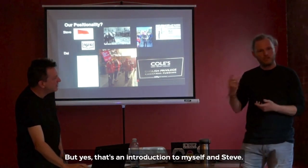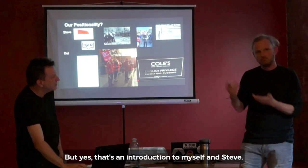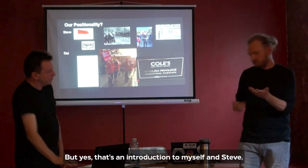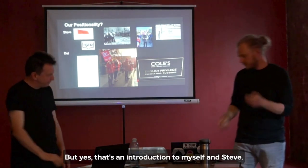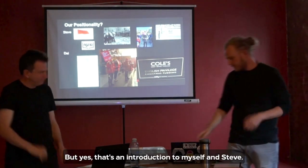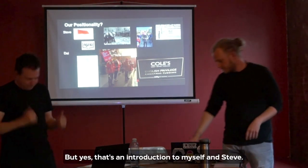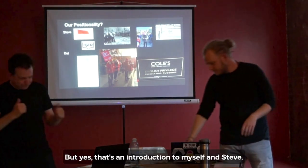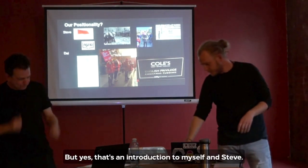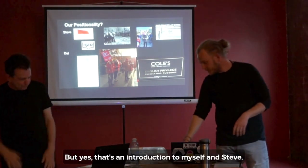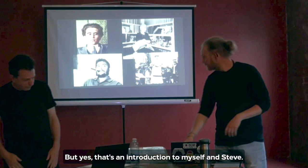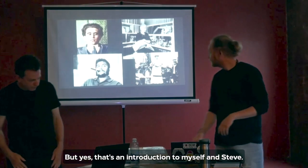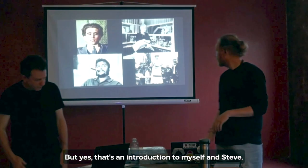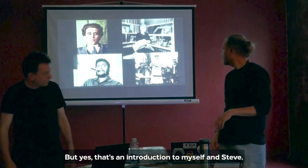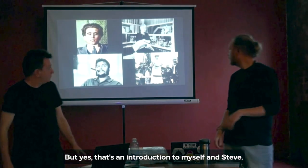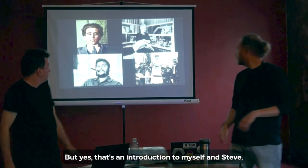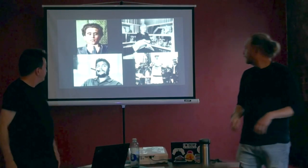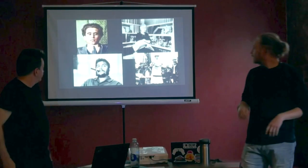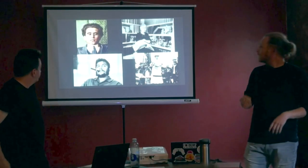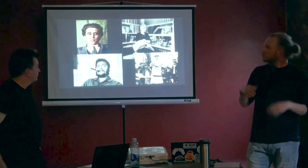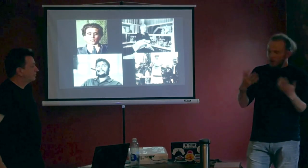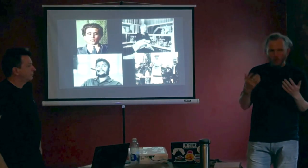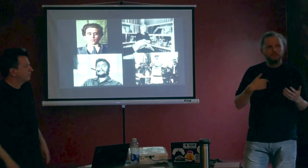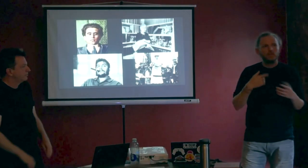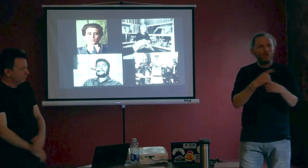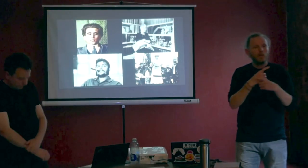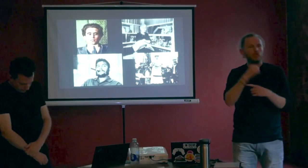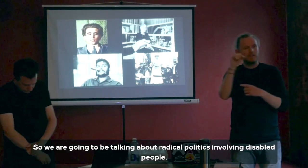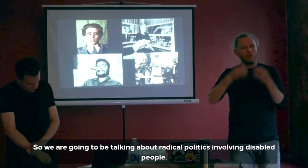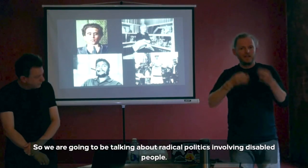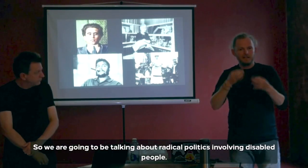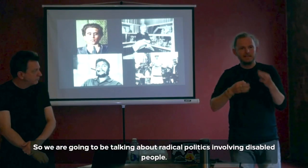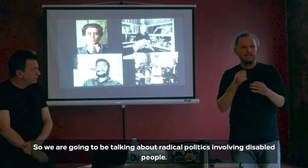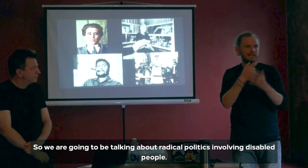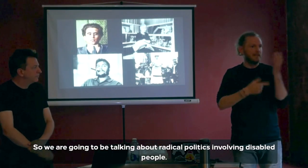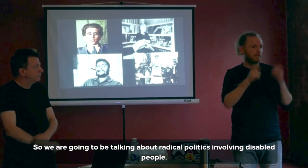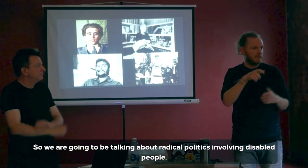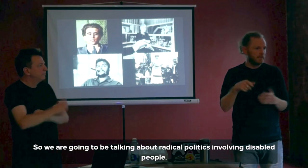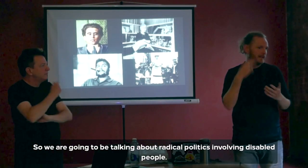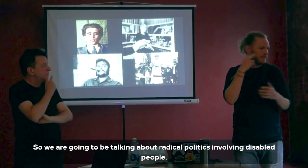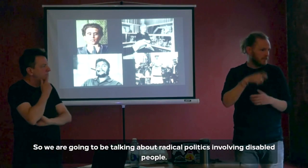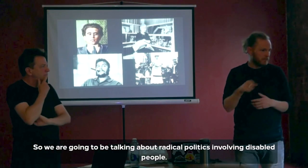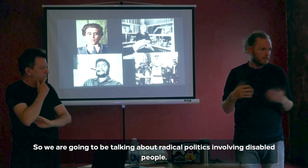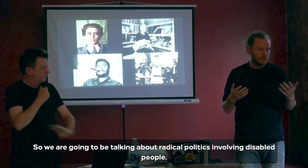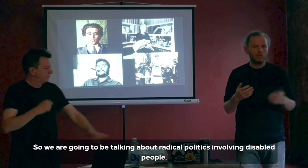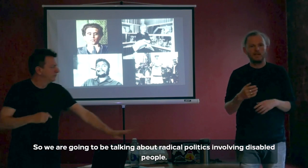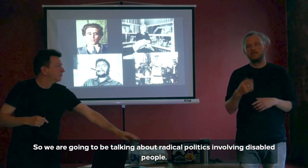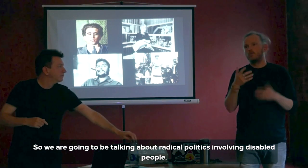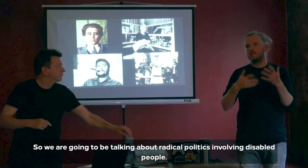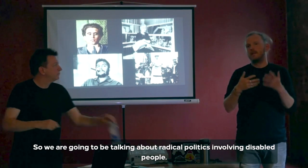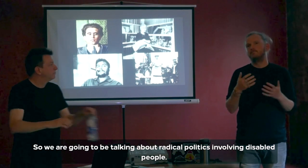But yes, that's an introduction to myself and Steve. So, we're going to be talking about radical politics involving